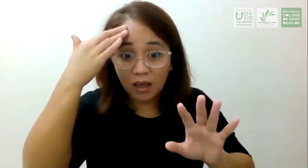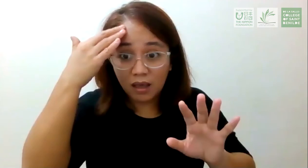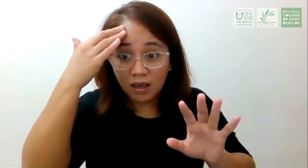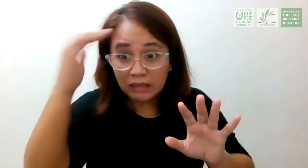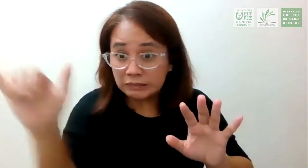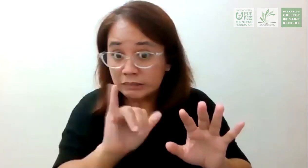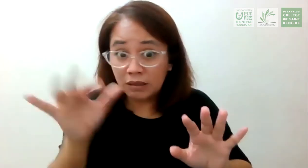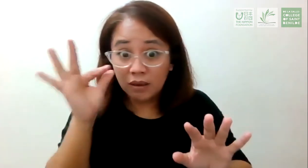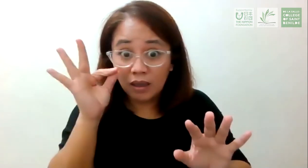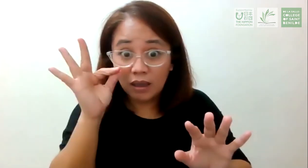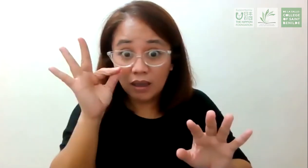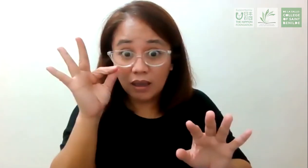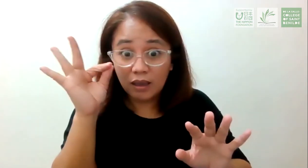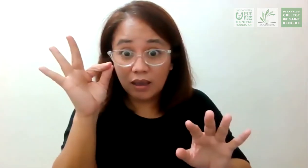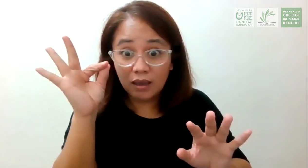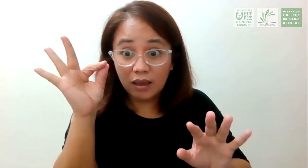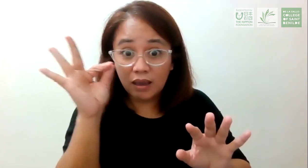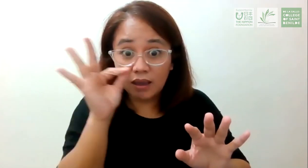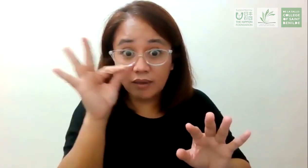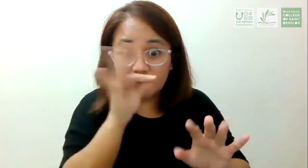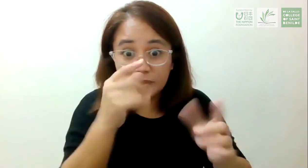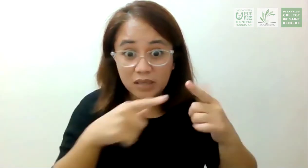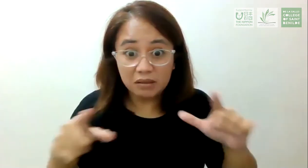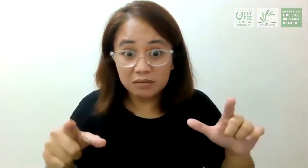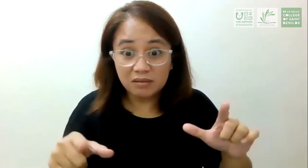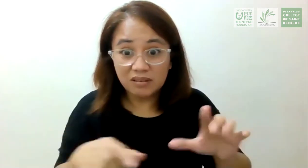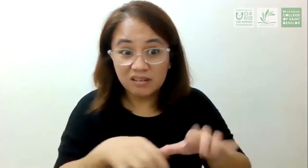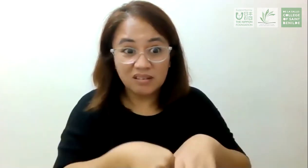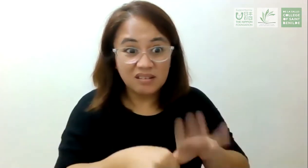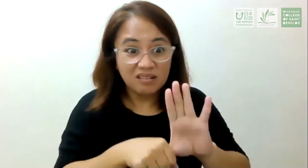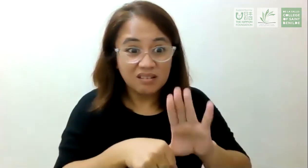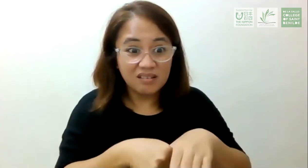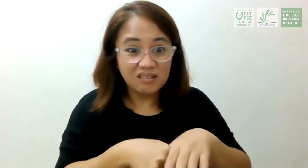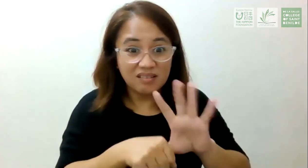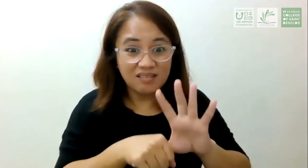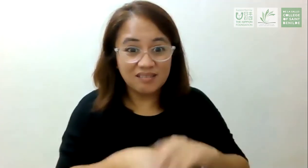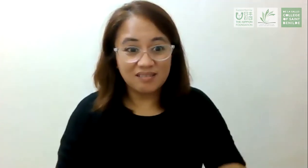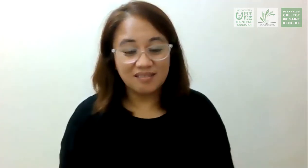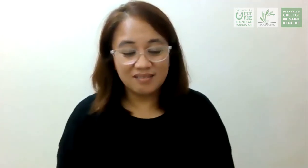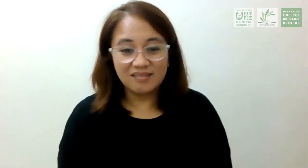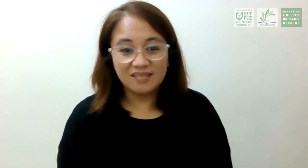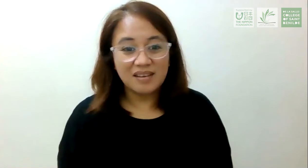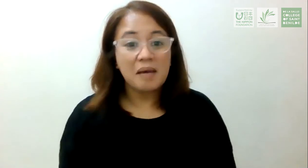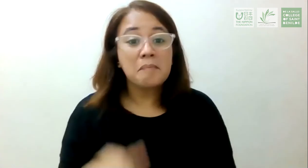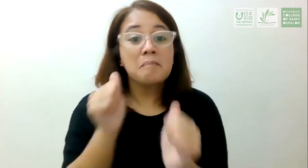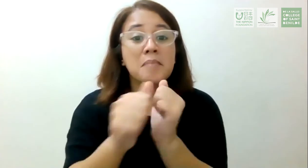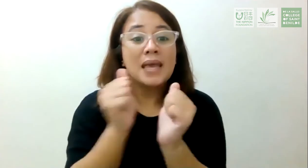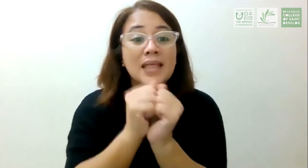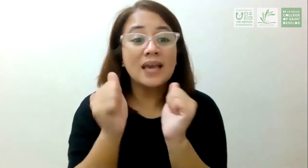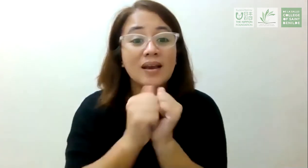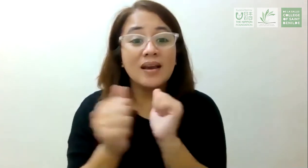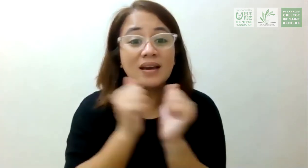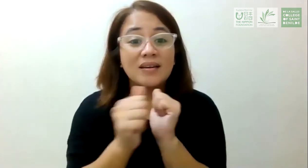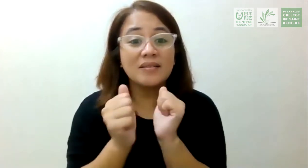I take it you don't have it. Yeah, we don't know. That What's means that, sir? totally